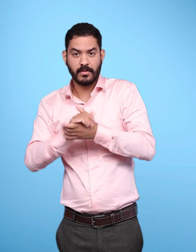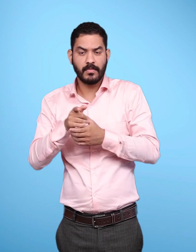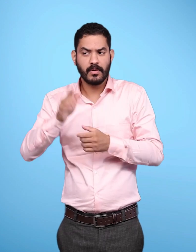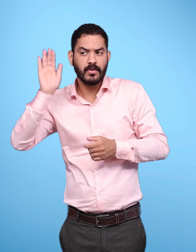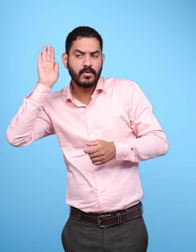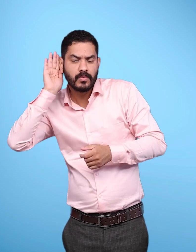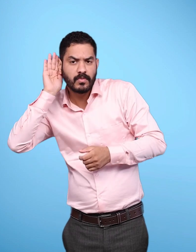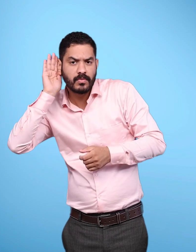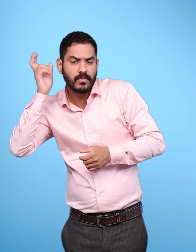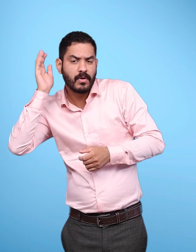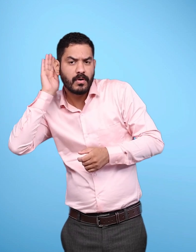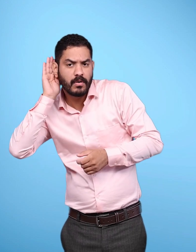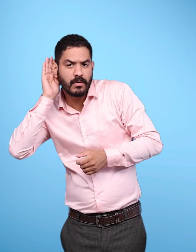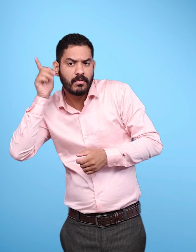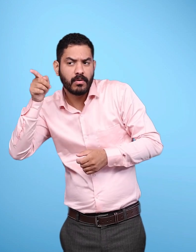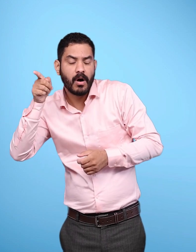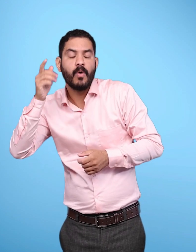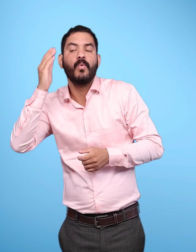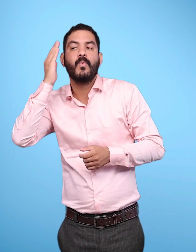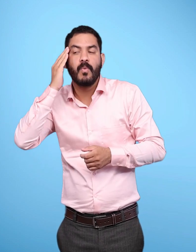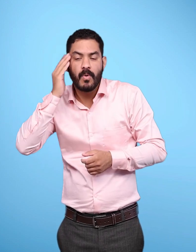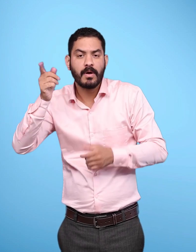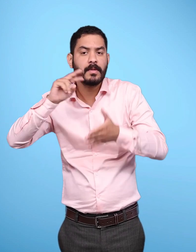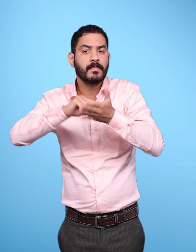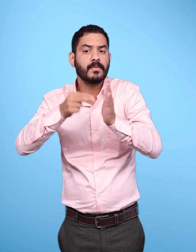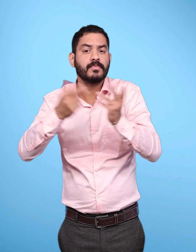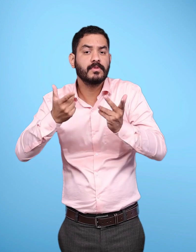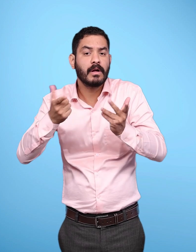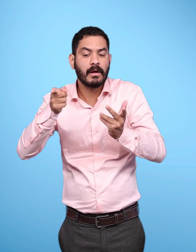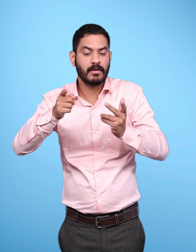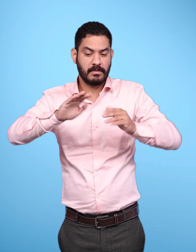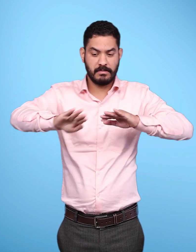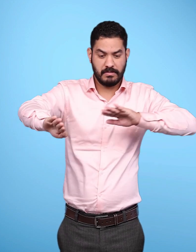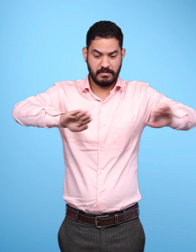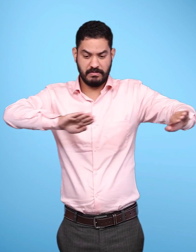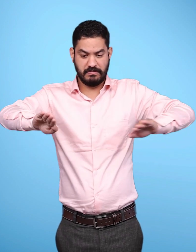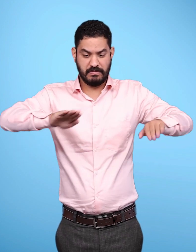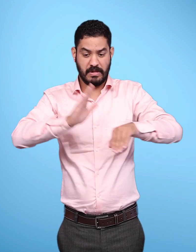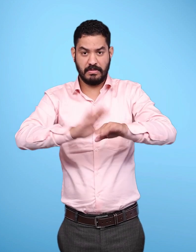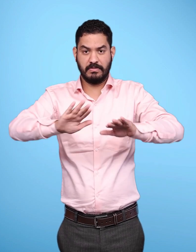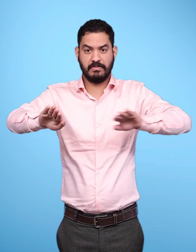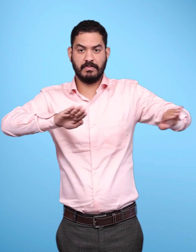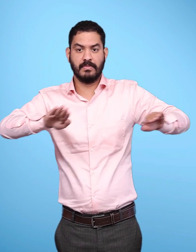People hearing this sound know what it means and avoid touching him or brushing against him.